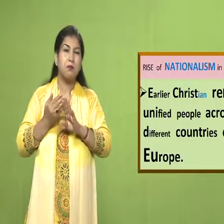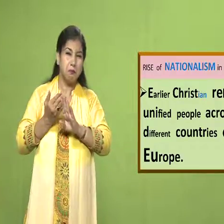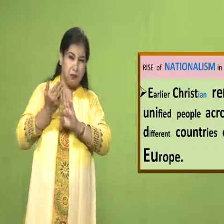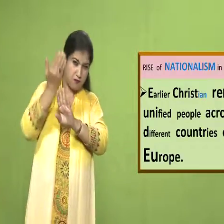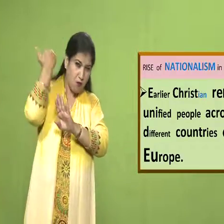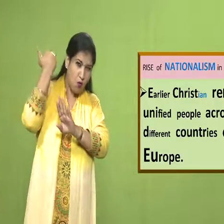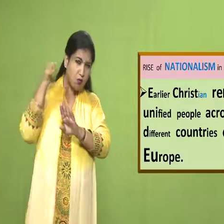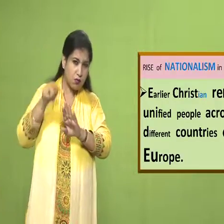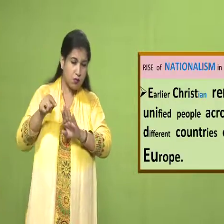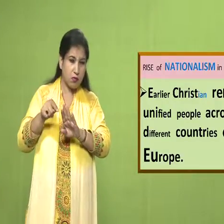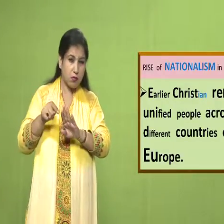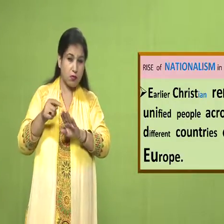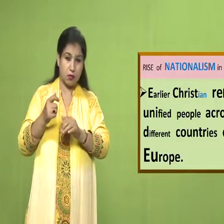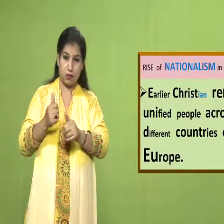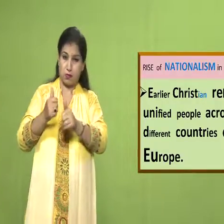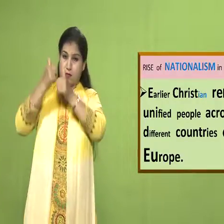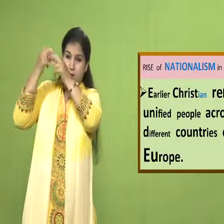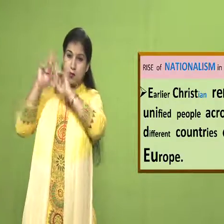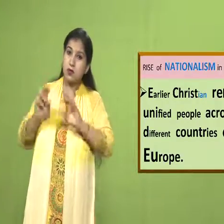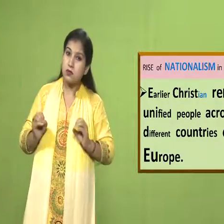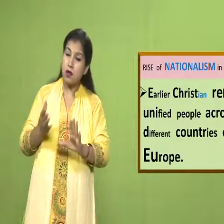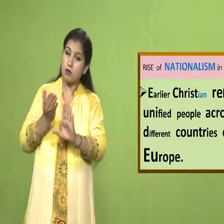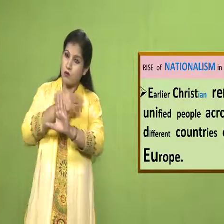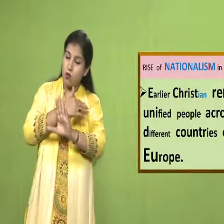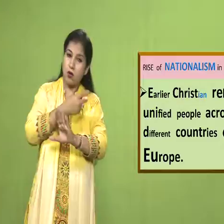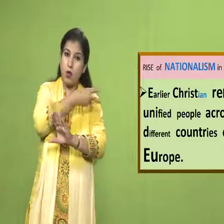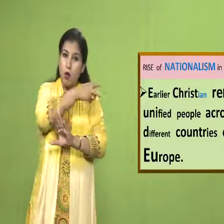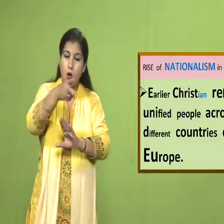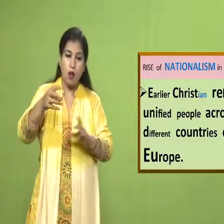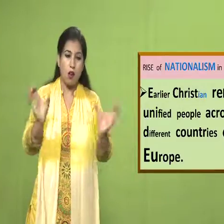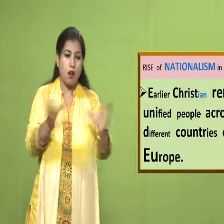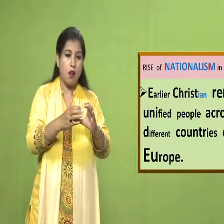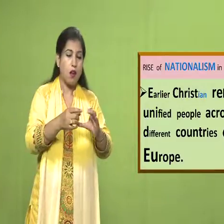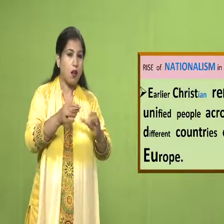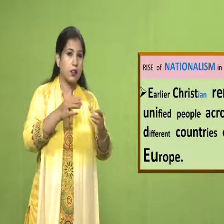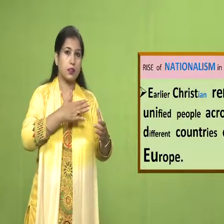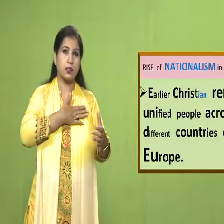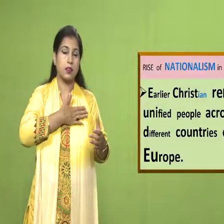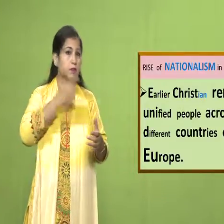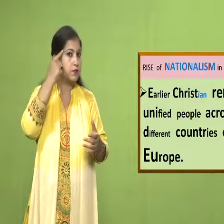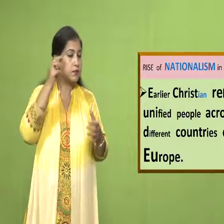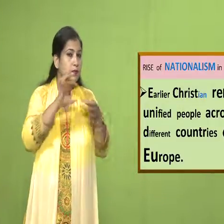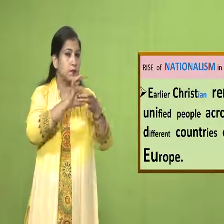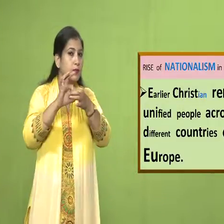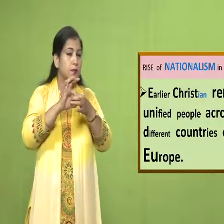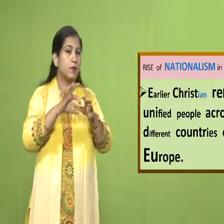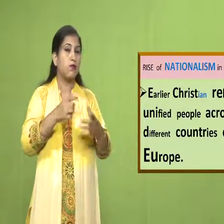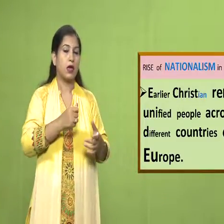unified people across different countries of Europe. because they all